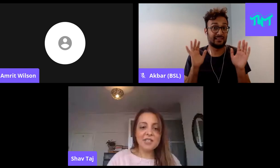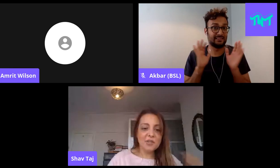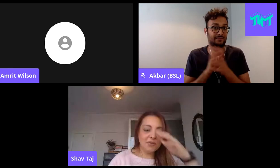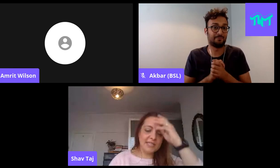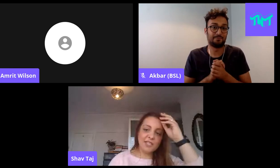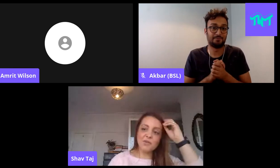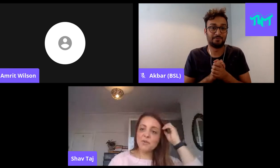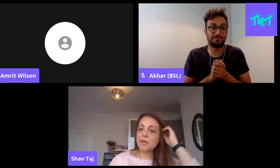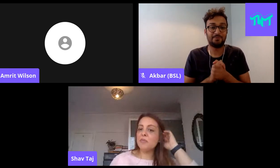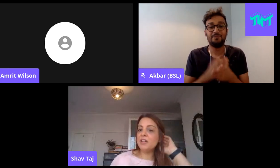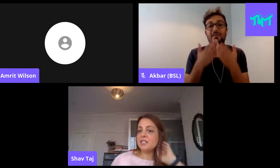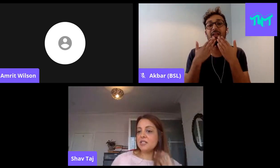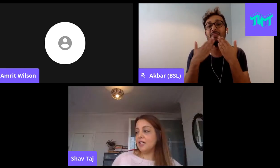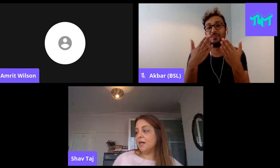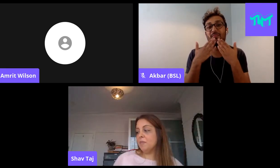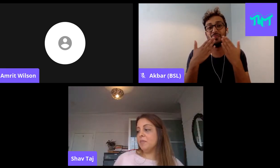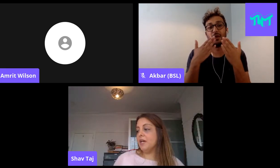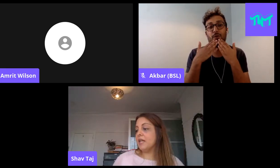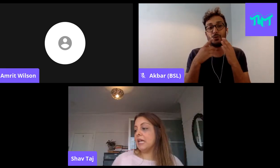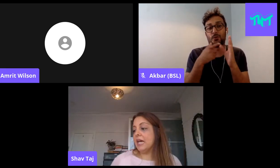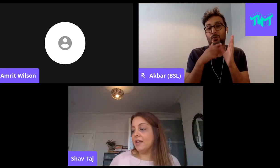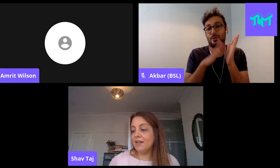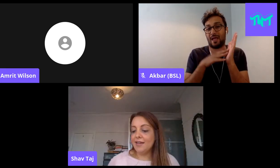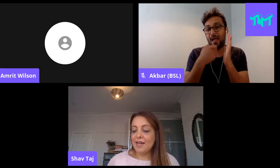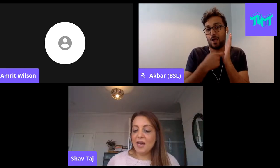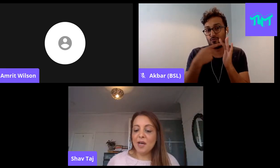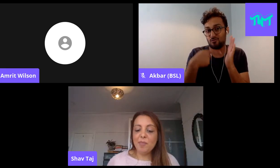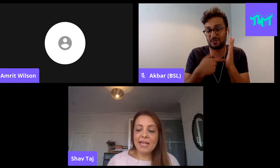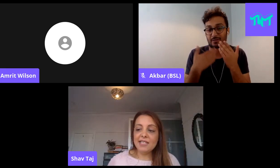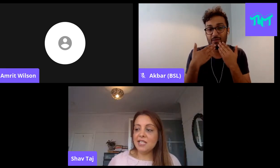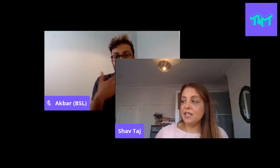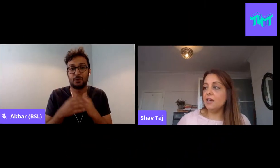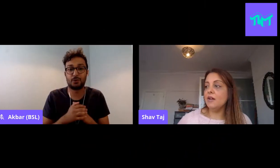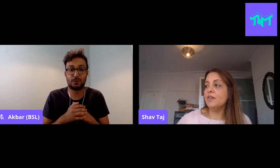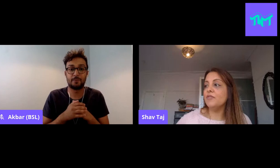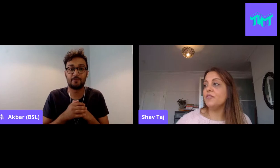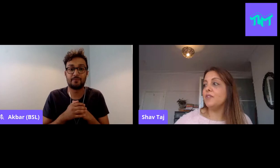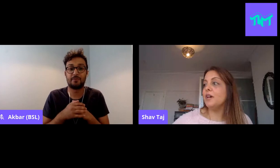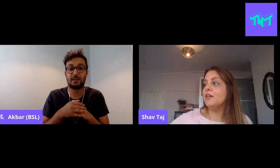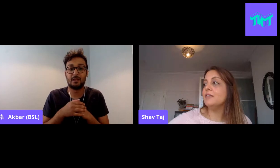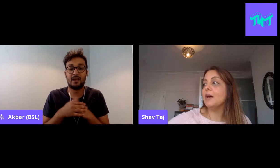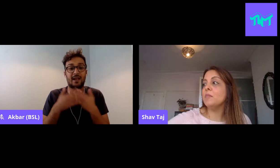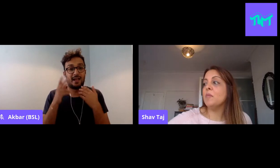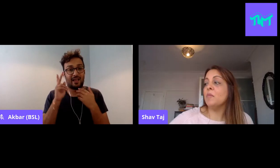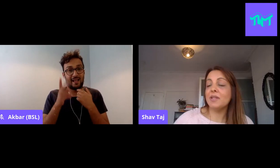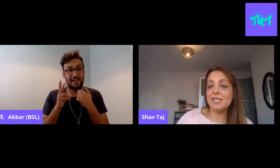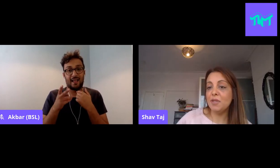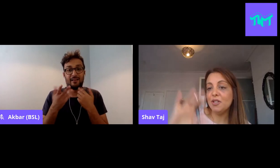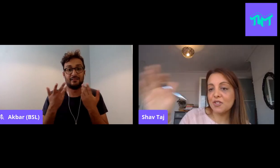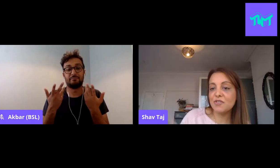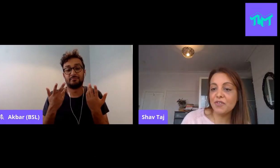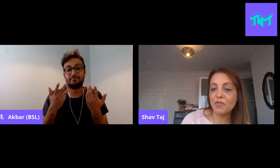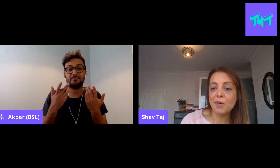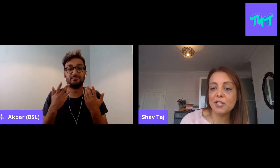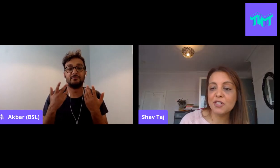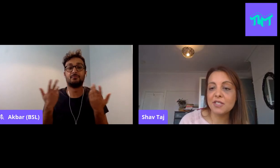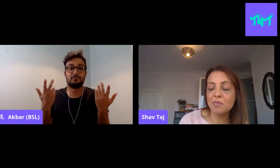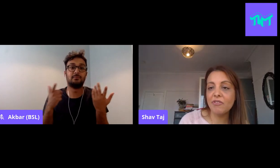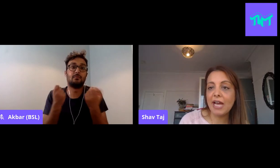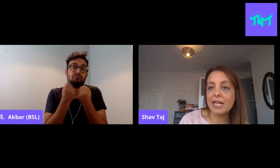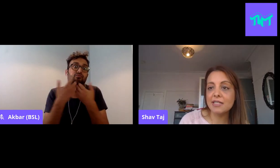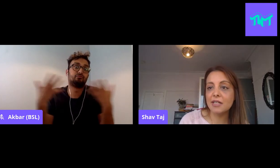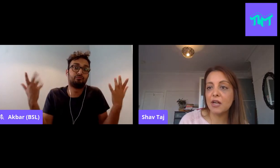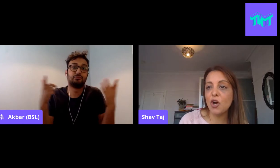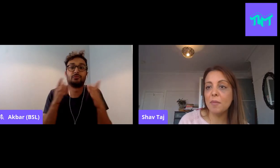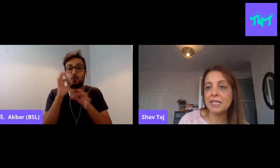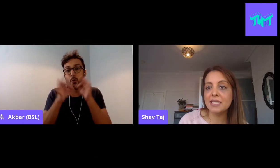Thank you. Thank you, Umrit. Um, and again, plenty of, uh, well, there's been lots of different questions